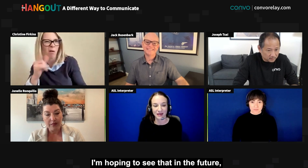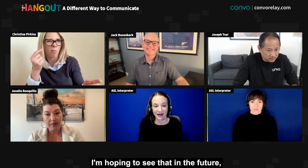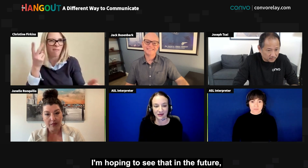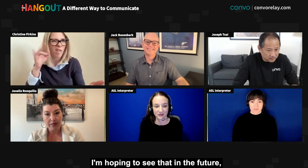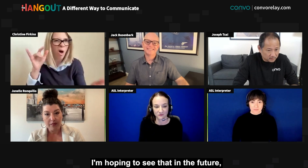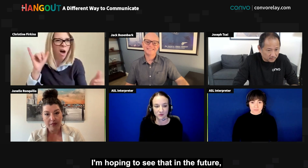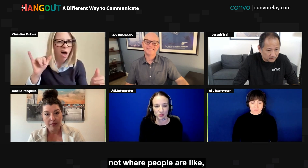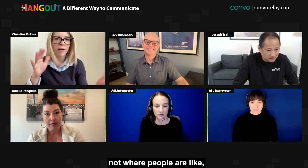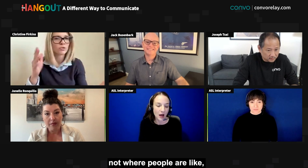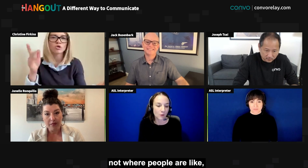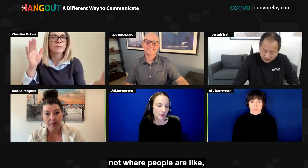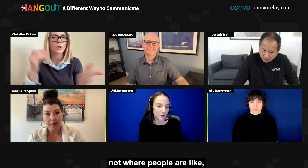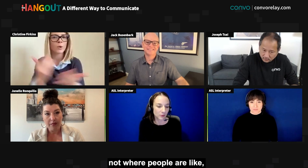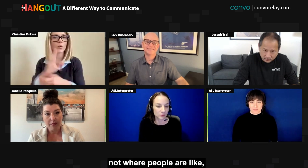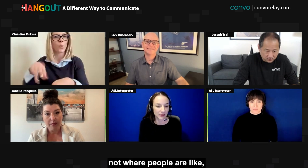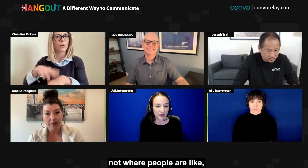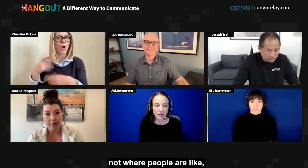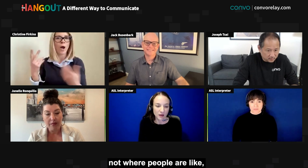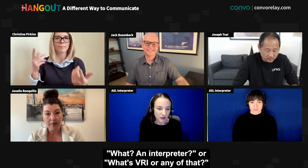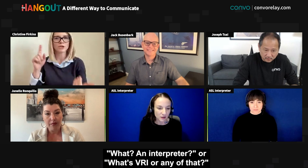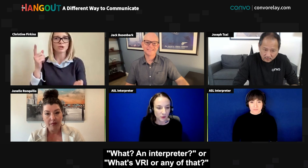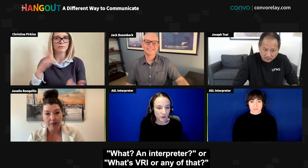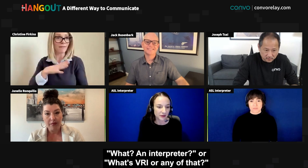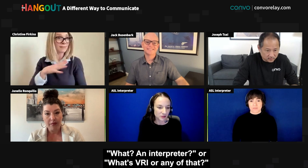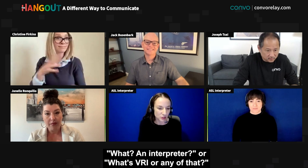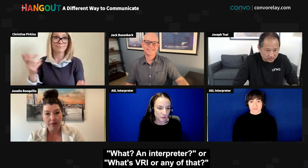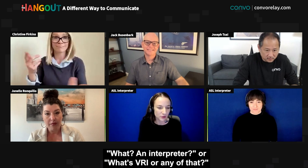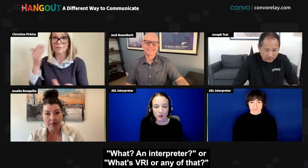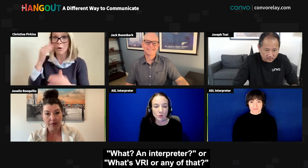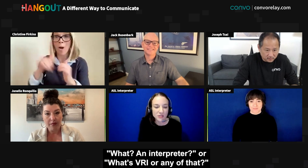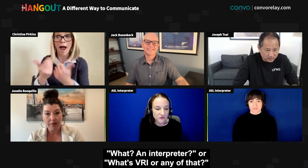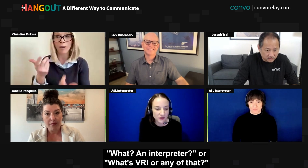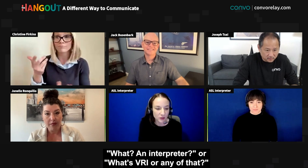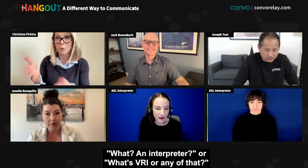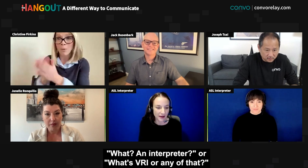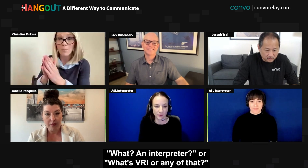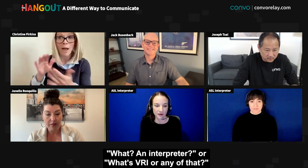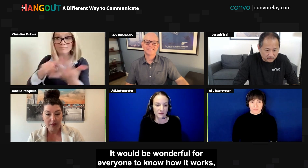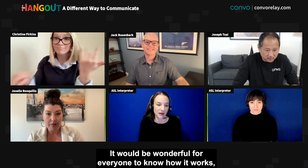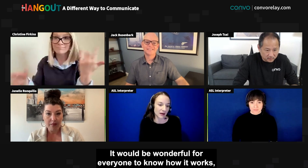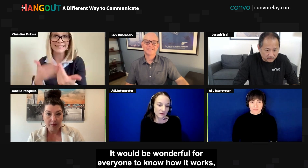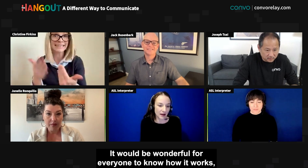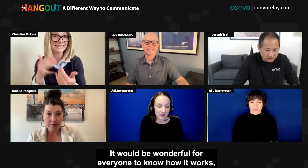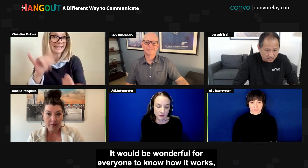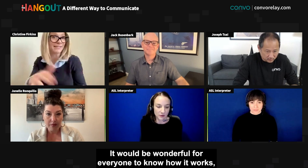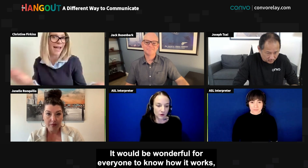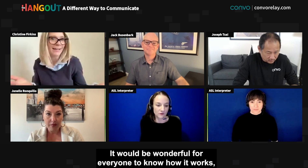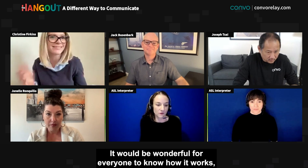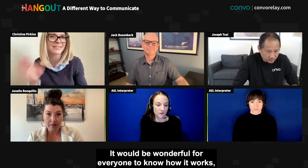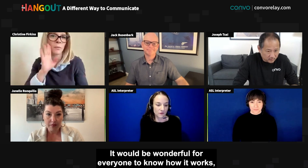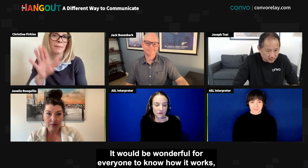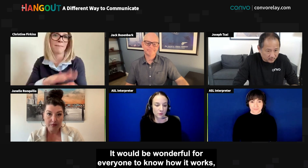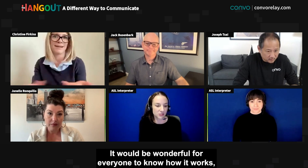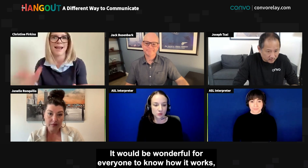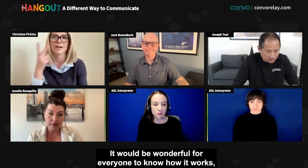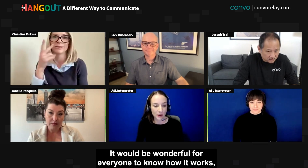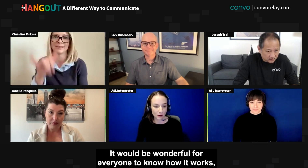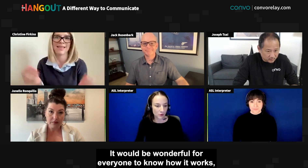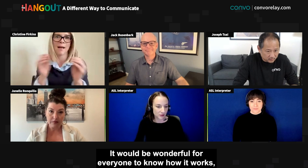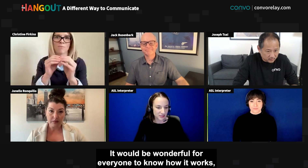that in the future, not where people are like, huh, what, an interpreter or what's VRI or any of that. It would be wonderful for everyone to know how it works,